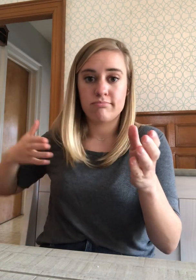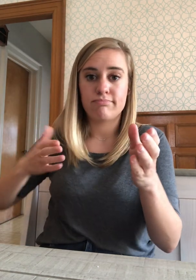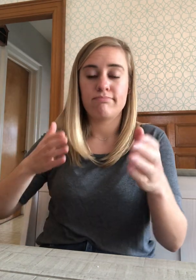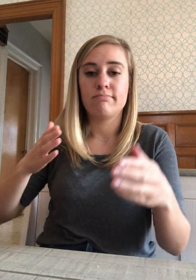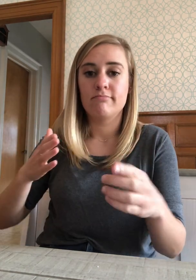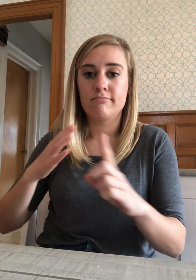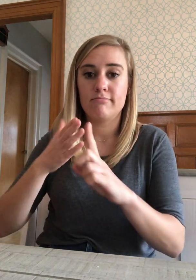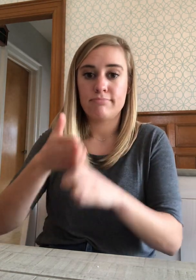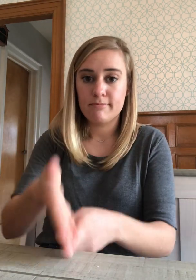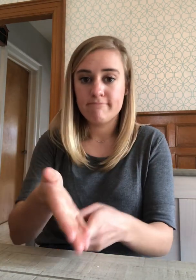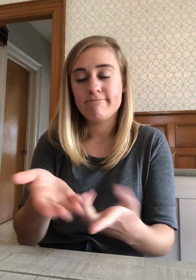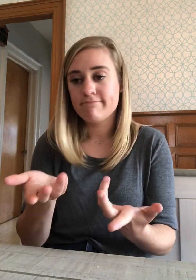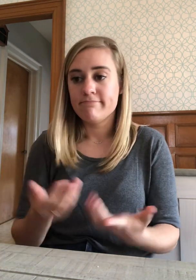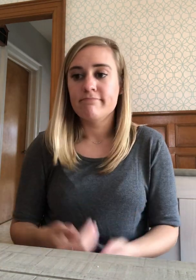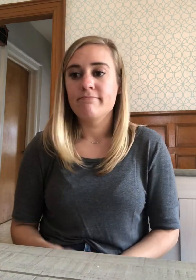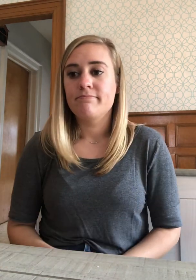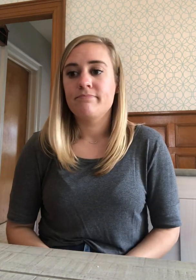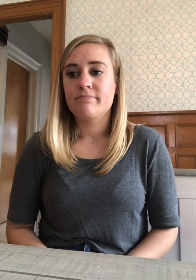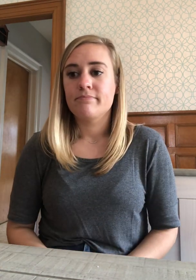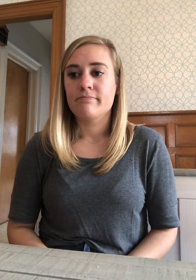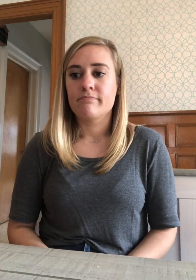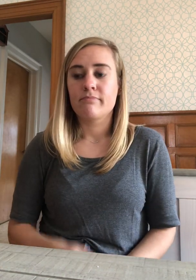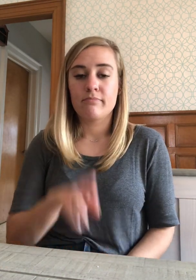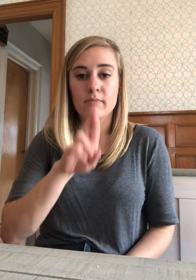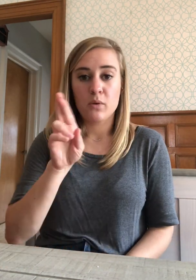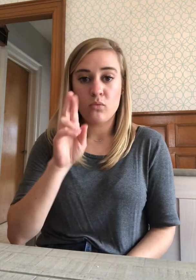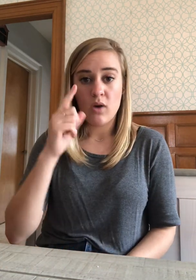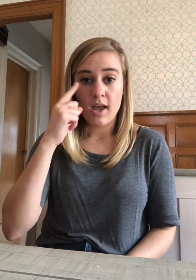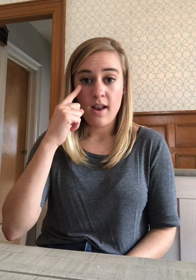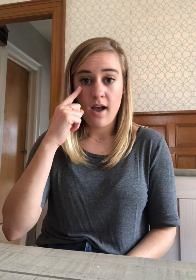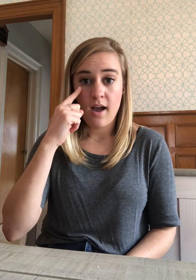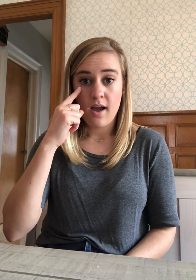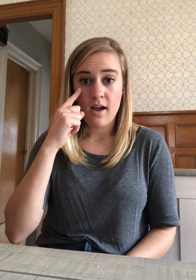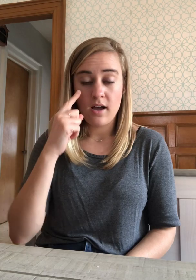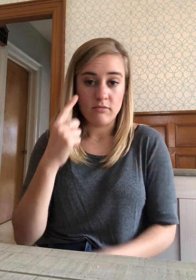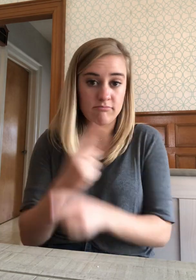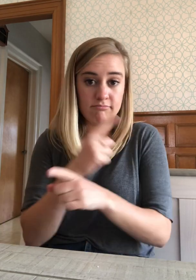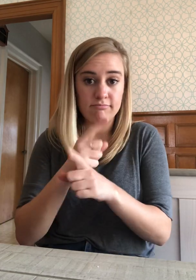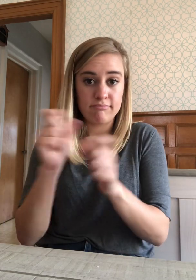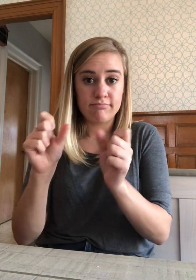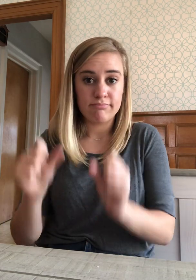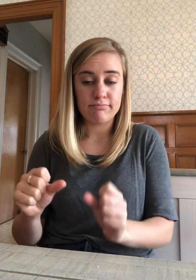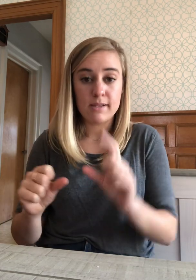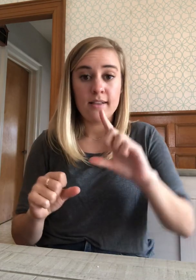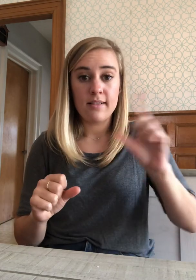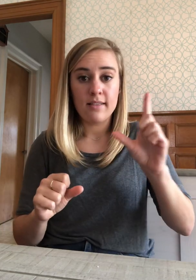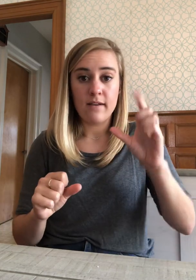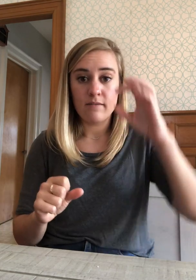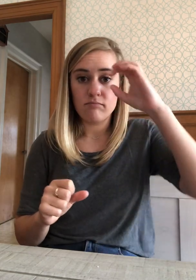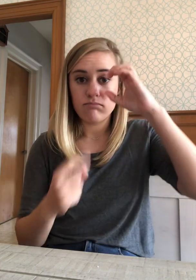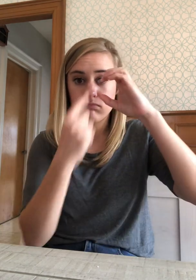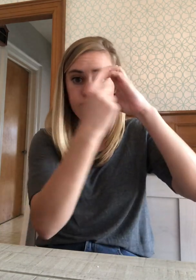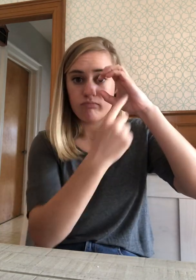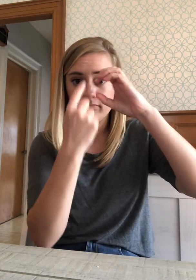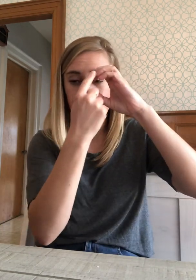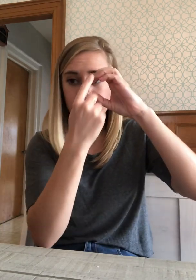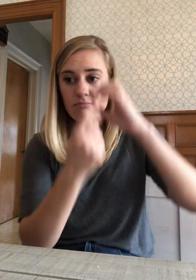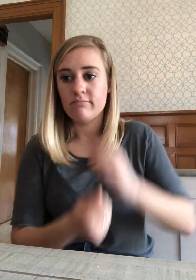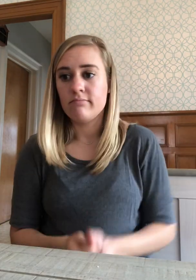look at his eyes, you see his right eye is normal contour, his left eye is rounded. Right? You also